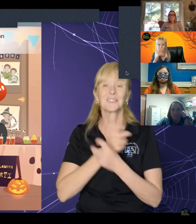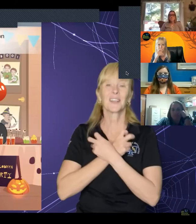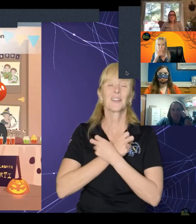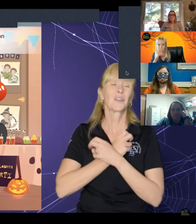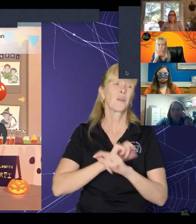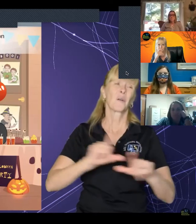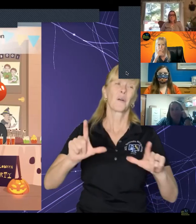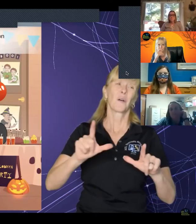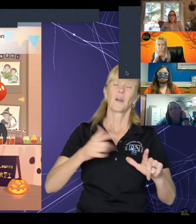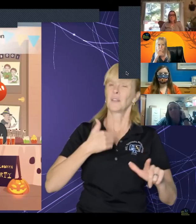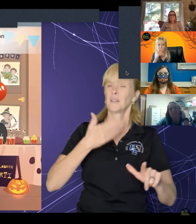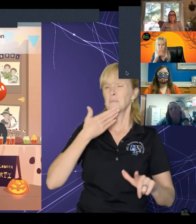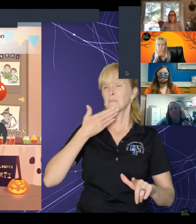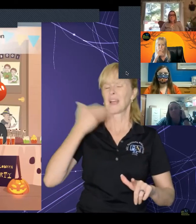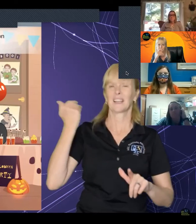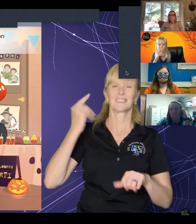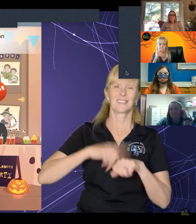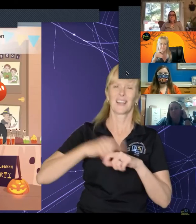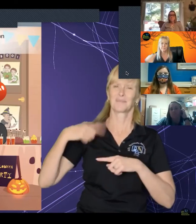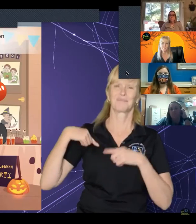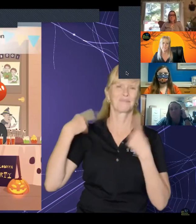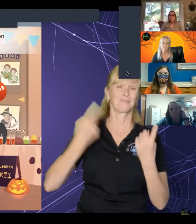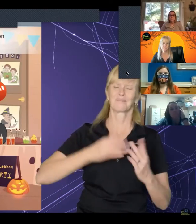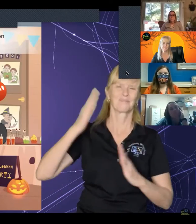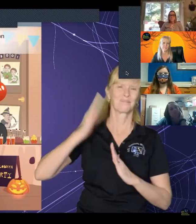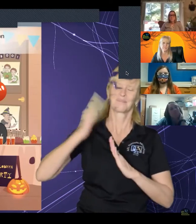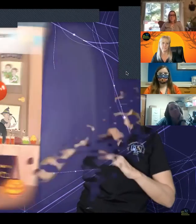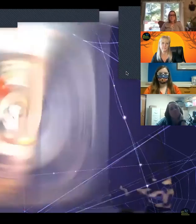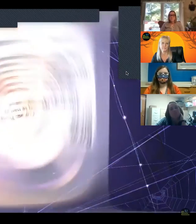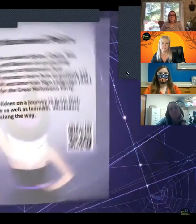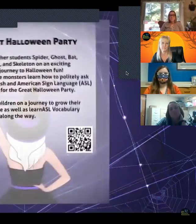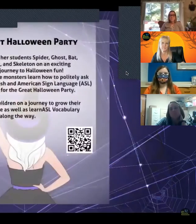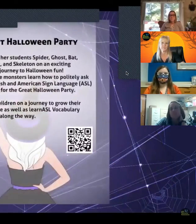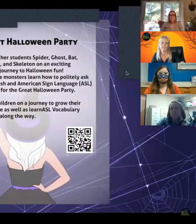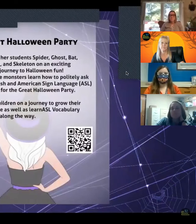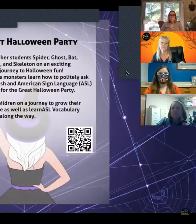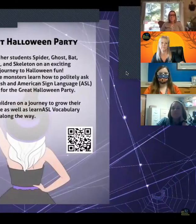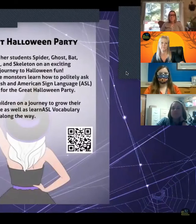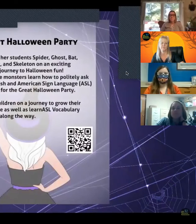skeleton had the best time of their lives.